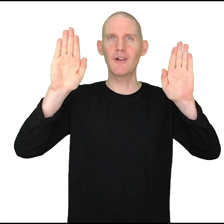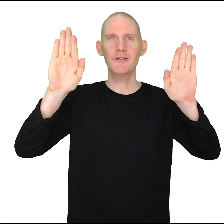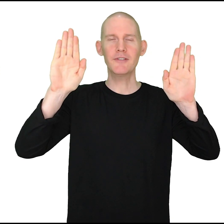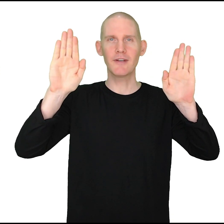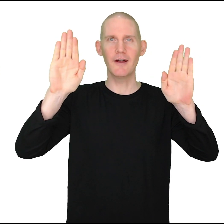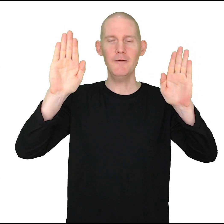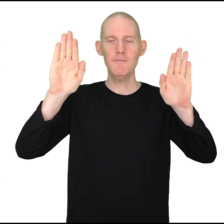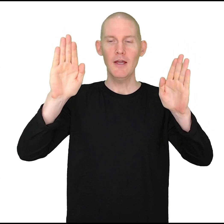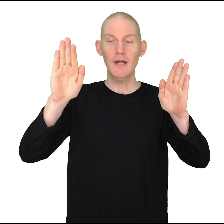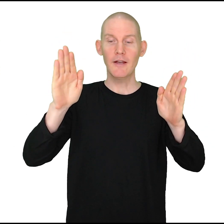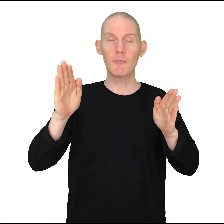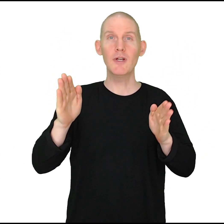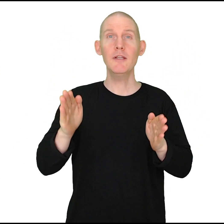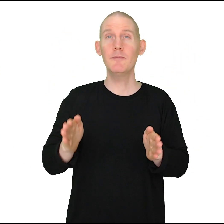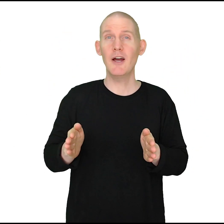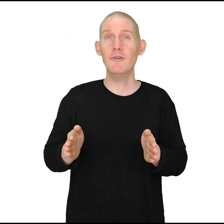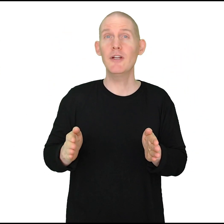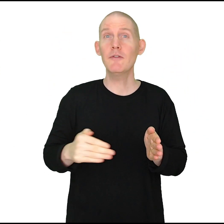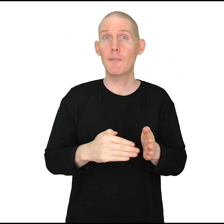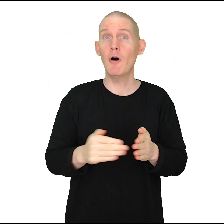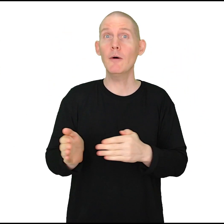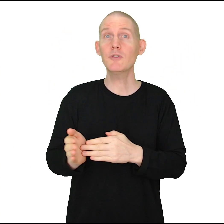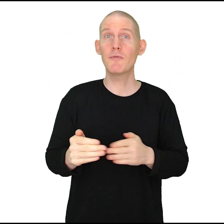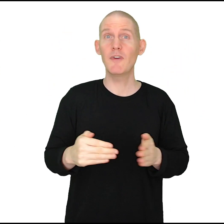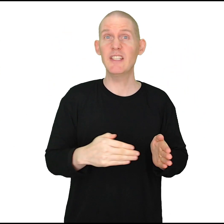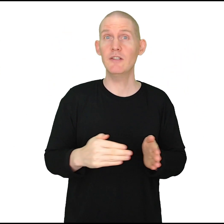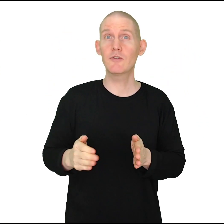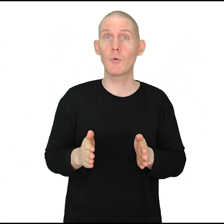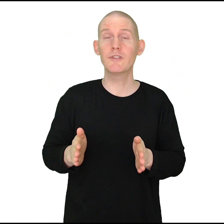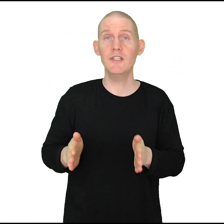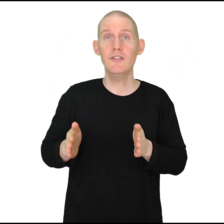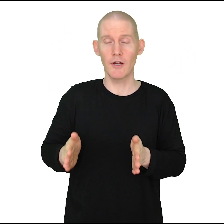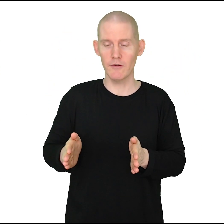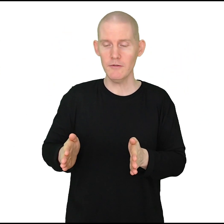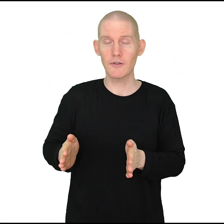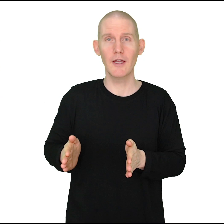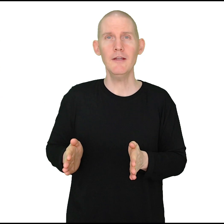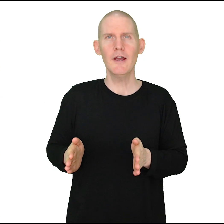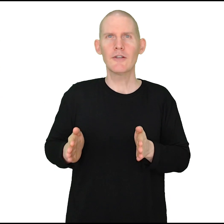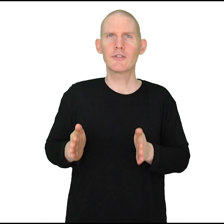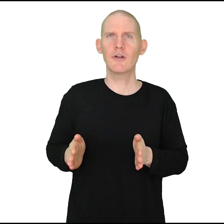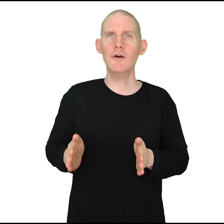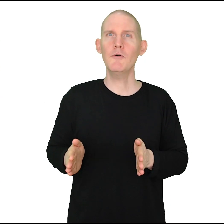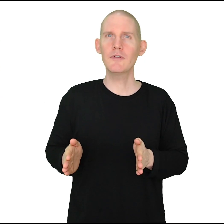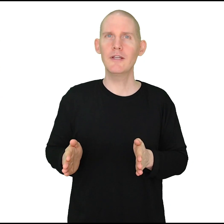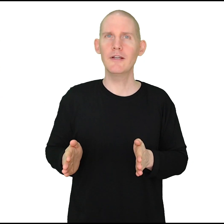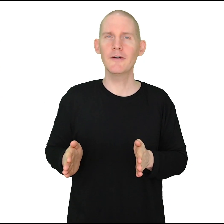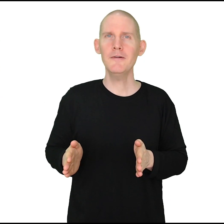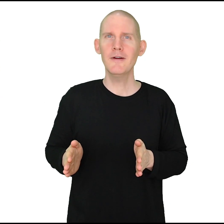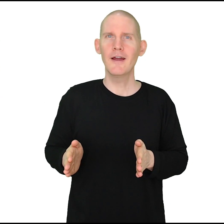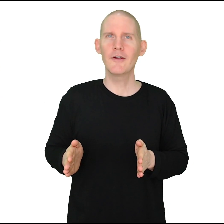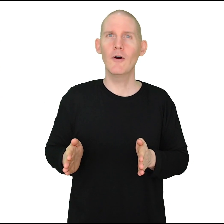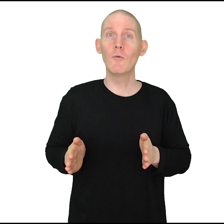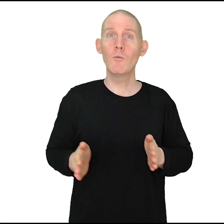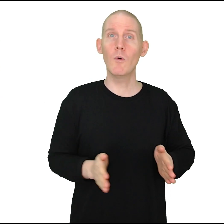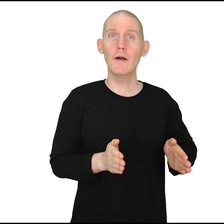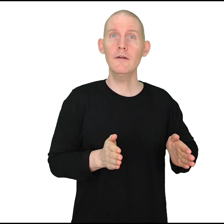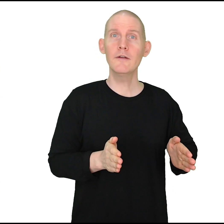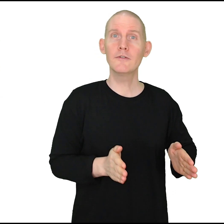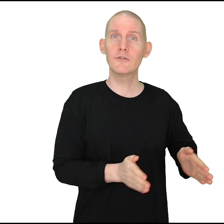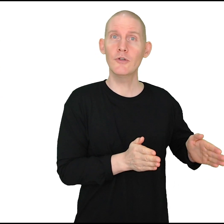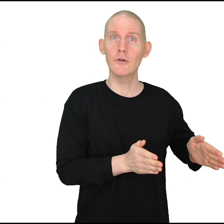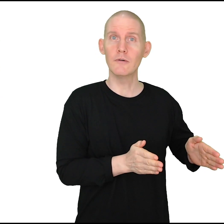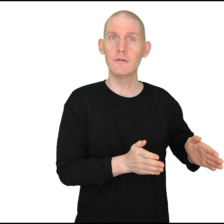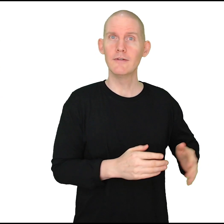thumbs alongside. Now bring them down here. The palms are facing towards each other, okay? Start over here and go